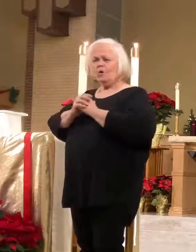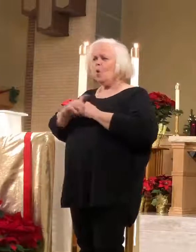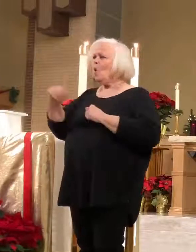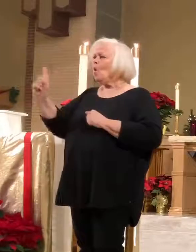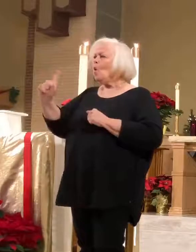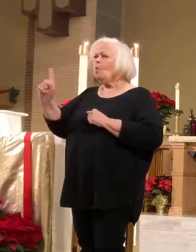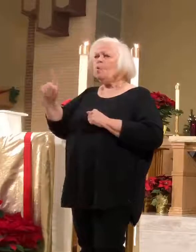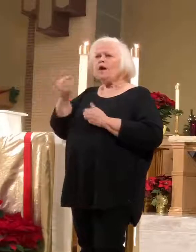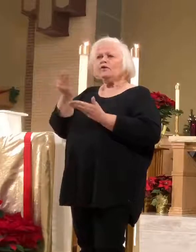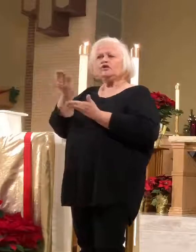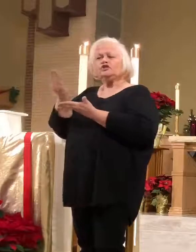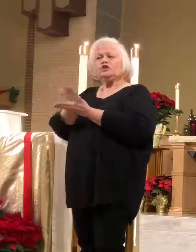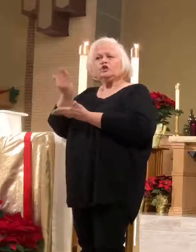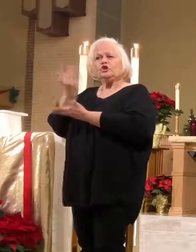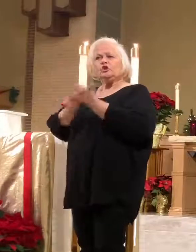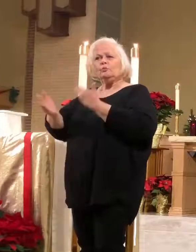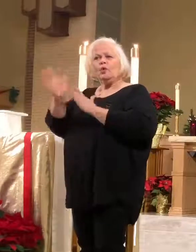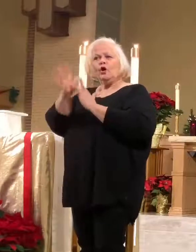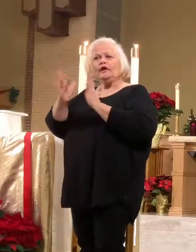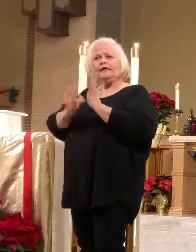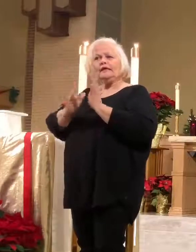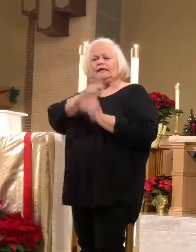Where is this newborn king of the Jews?